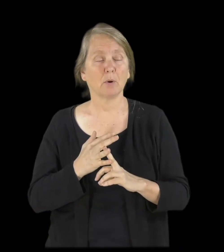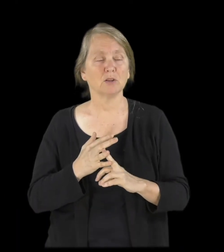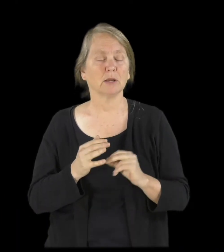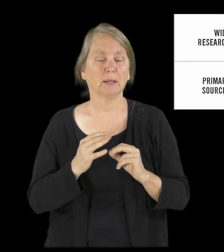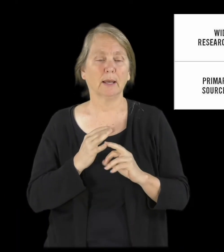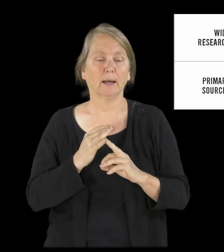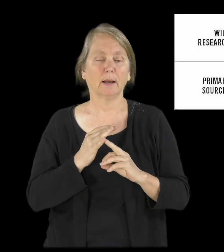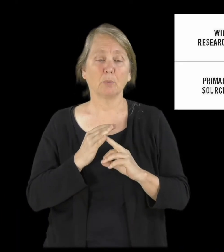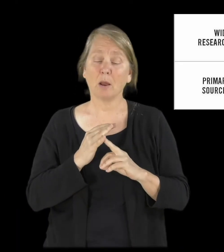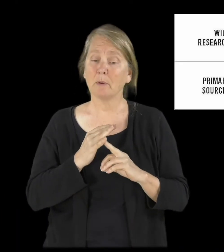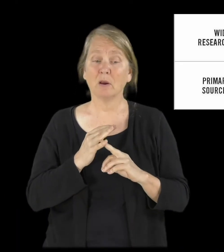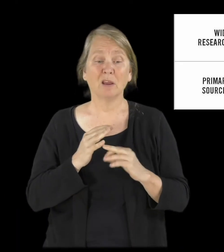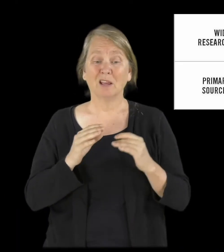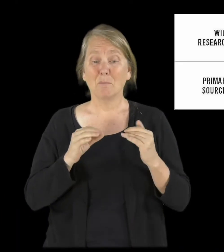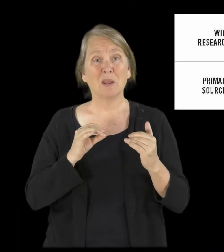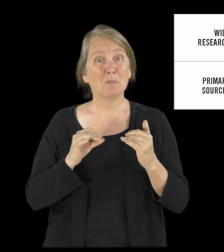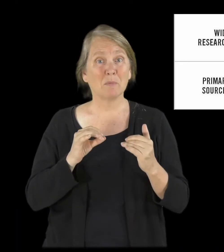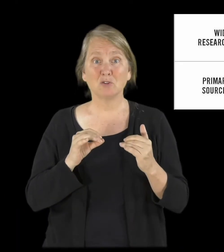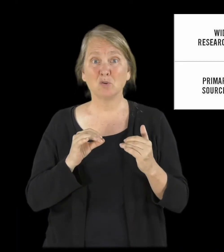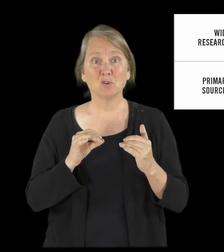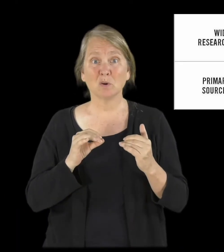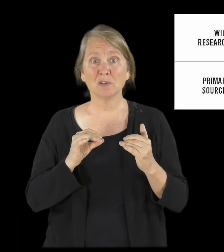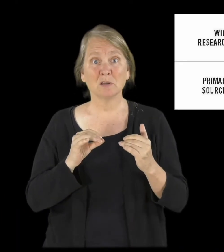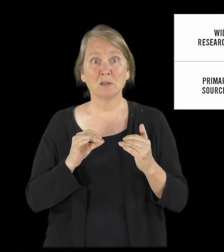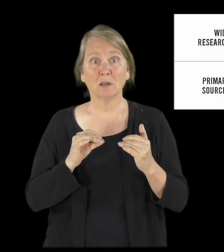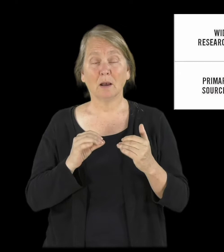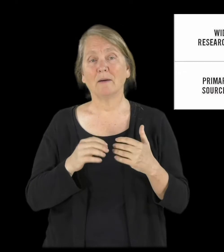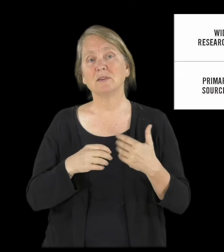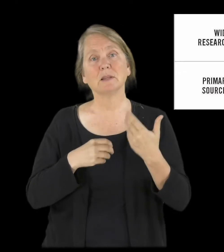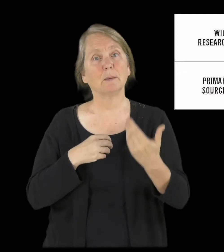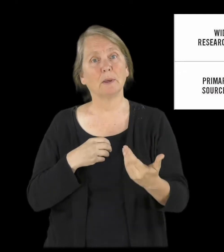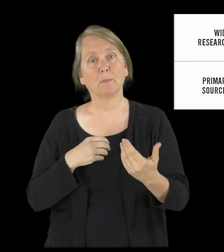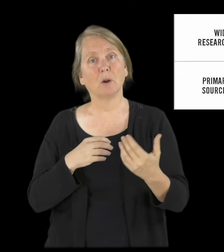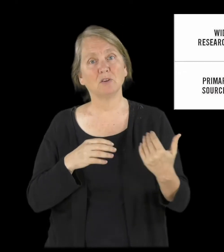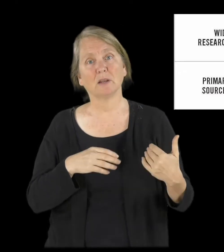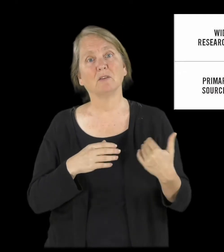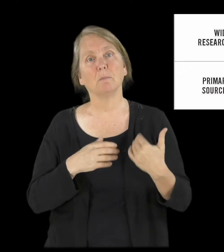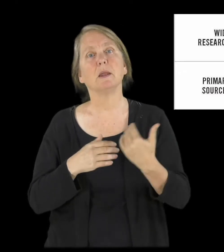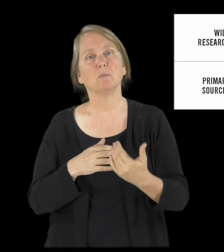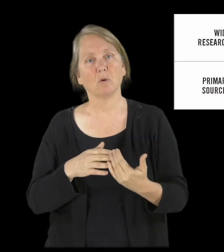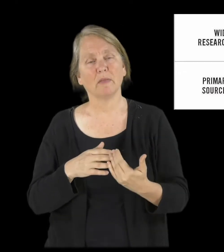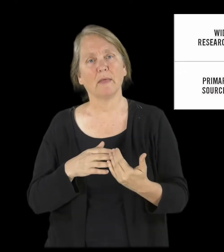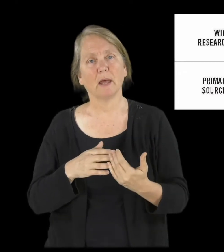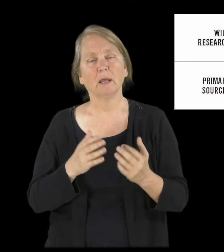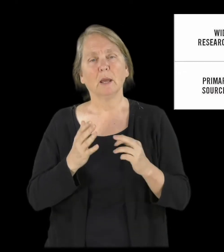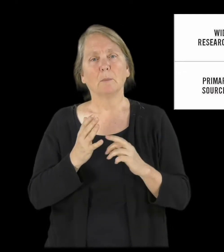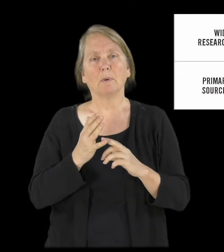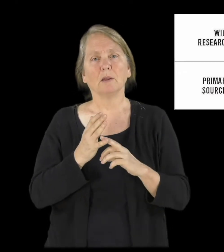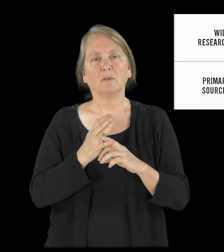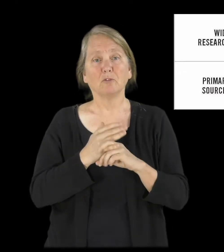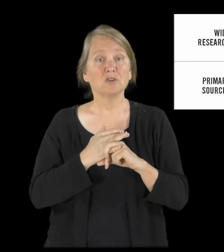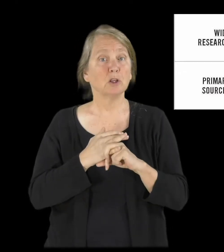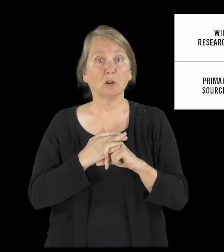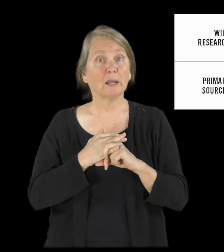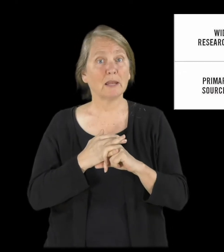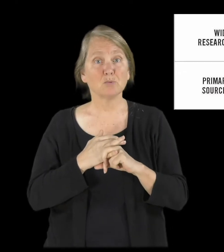project. Primary, minimum of 2 sources. Obviously, a better project has many more than that. But the first thing you're looking at is